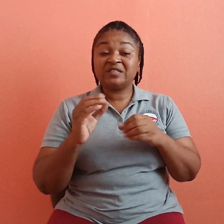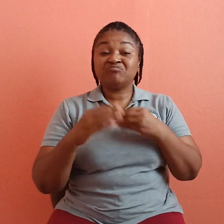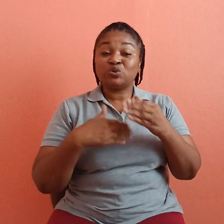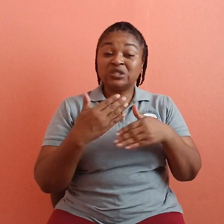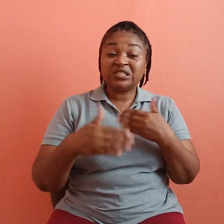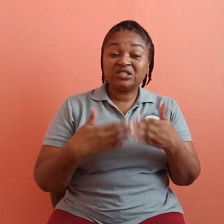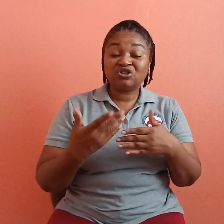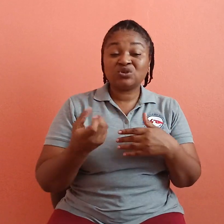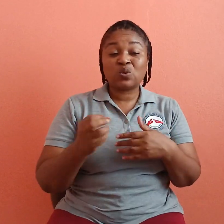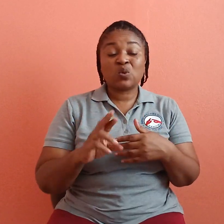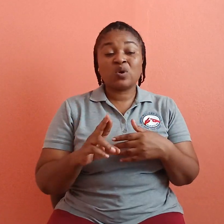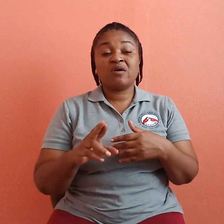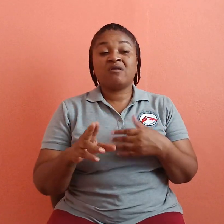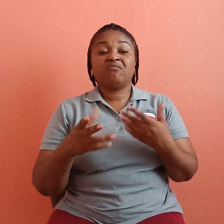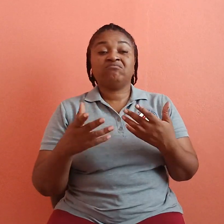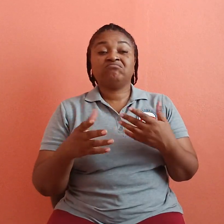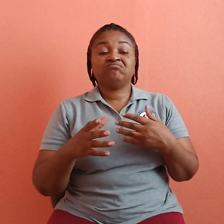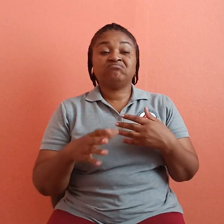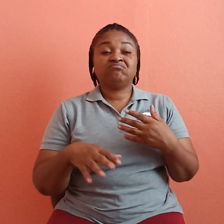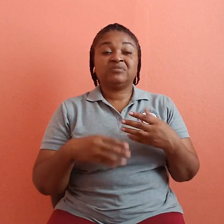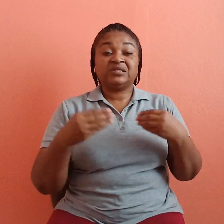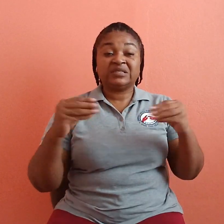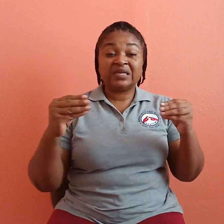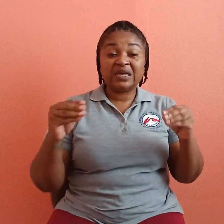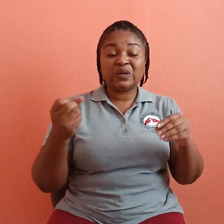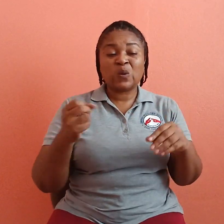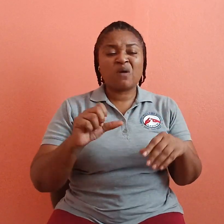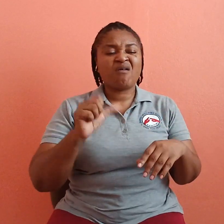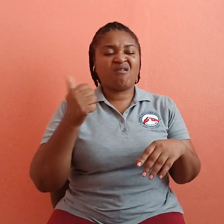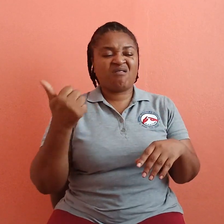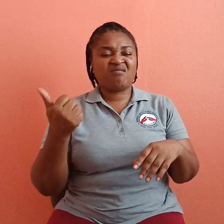or commerce or some other course that is relevant.